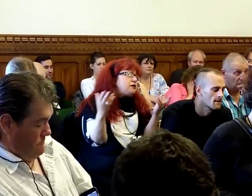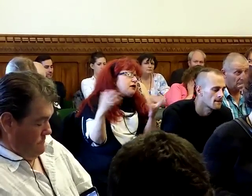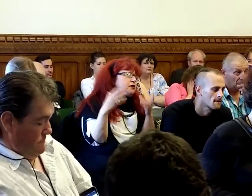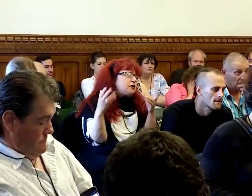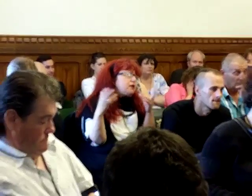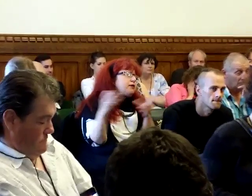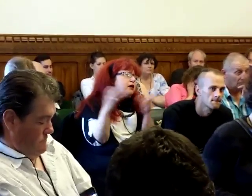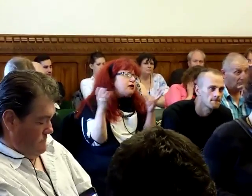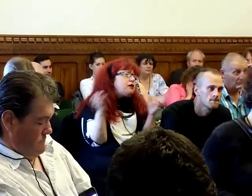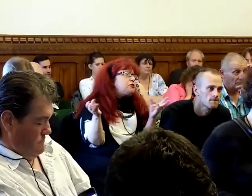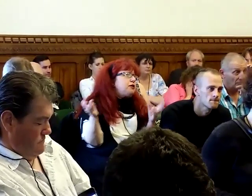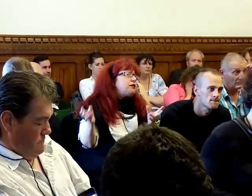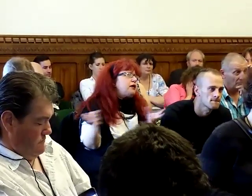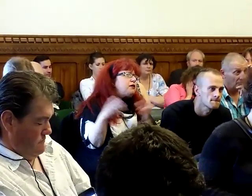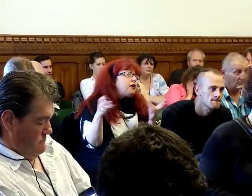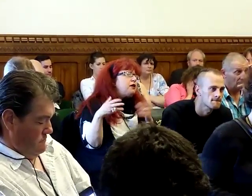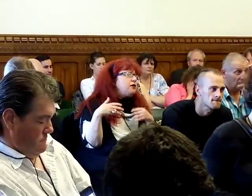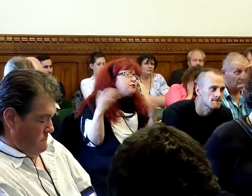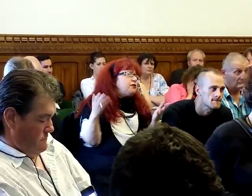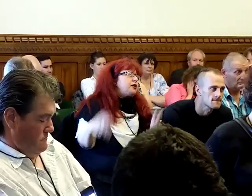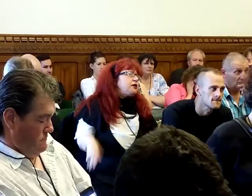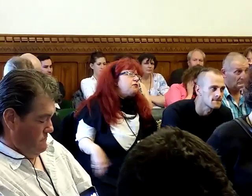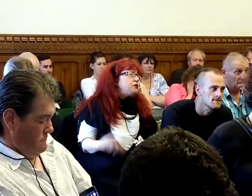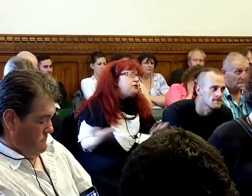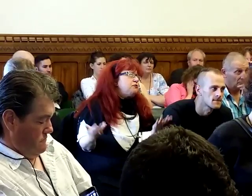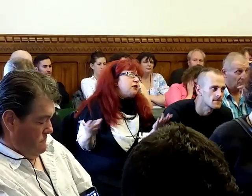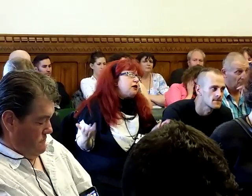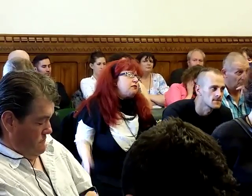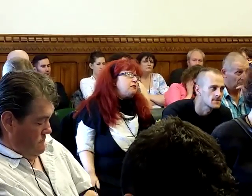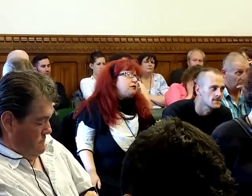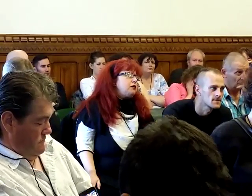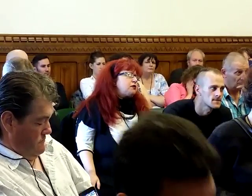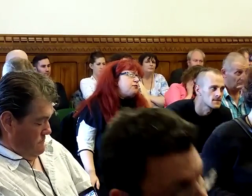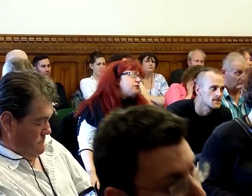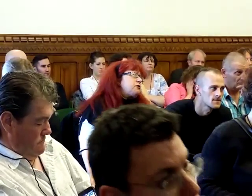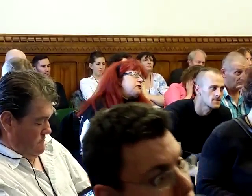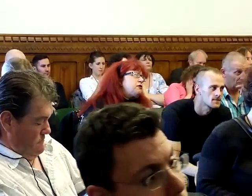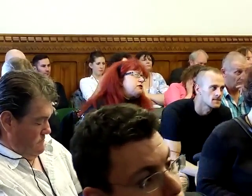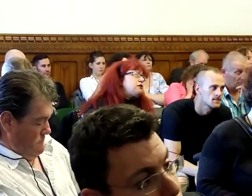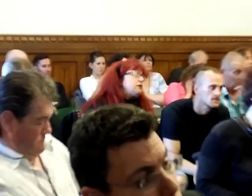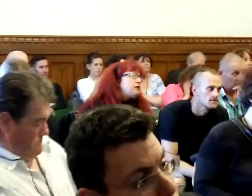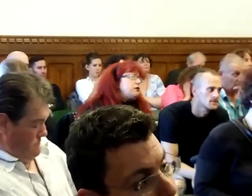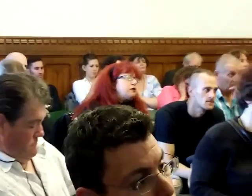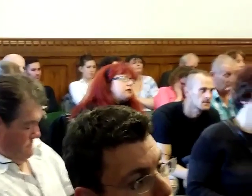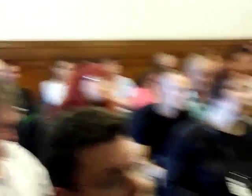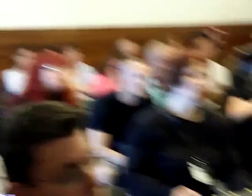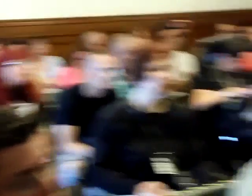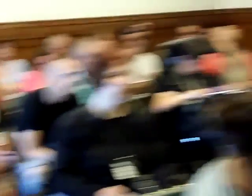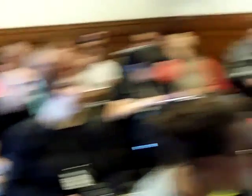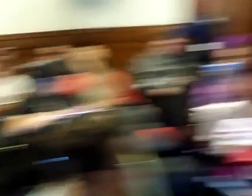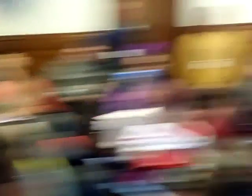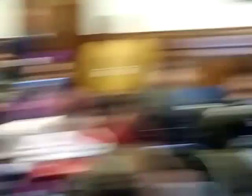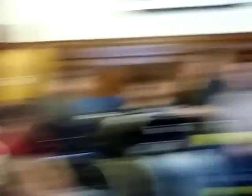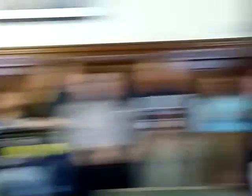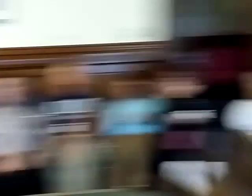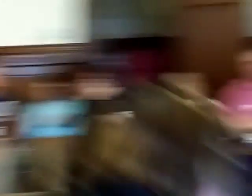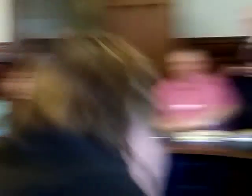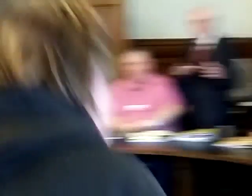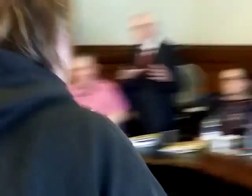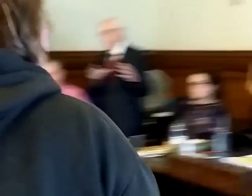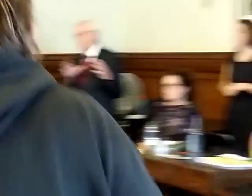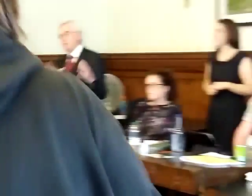of see it as a kind of a luxury that they don't particularly want to support. But what's interesting, you know as well as I